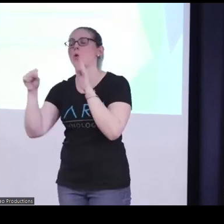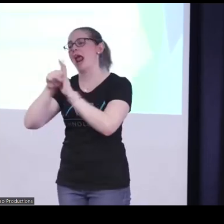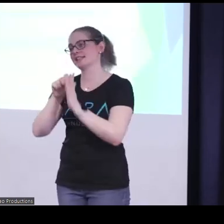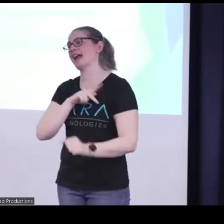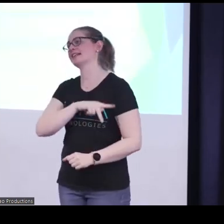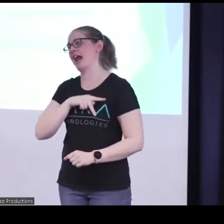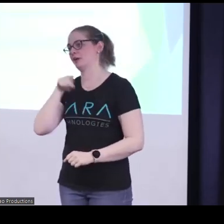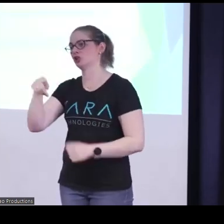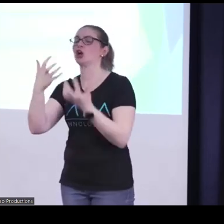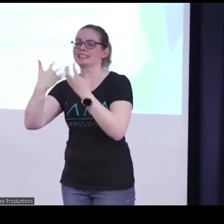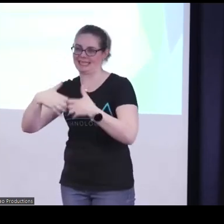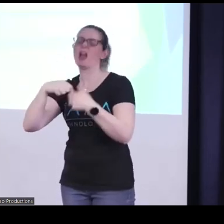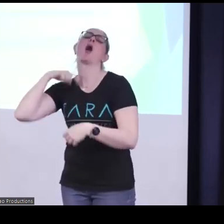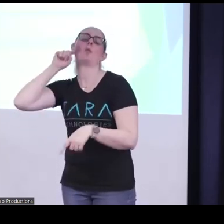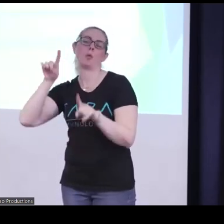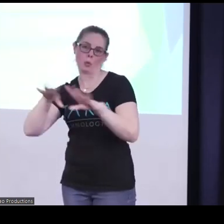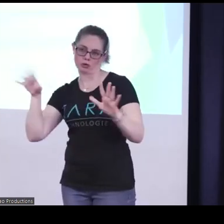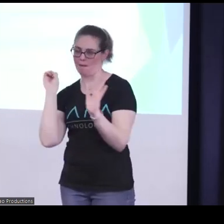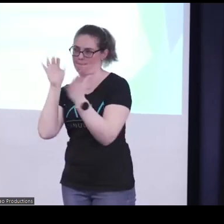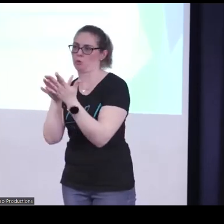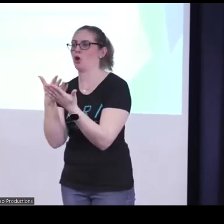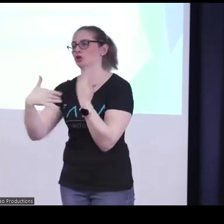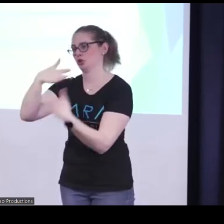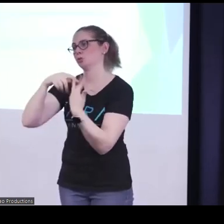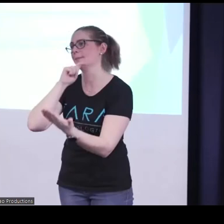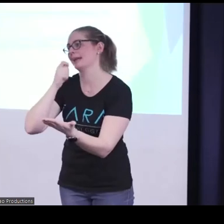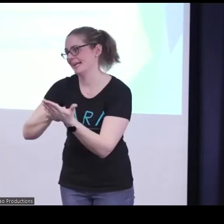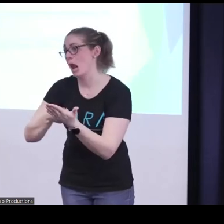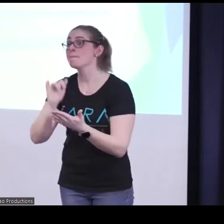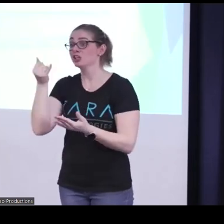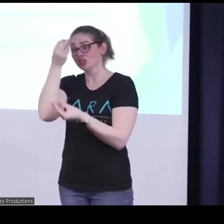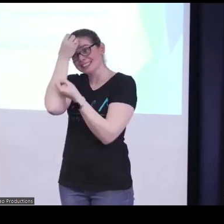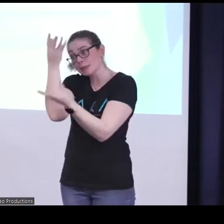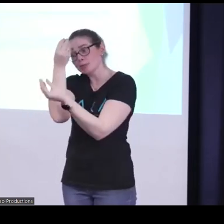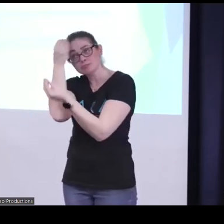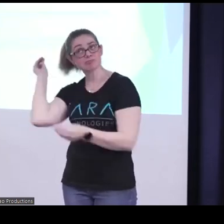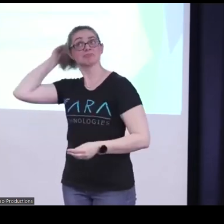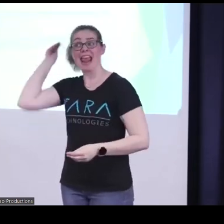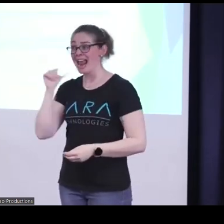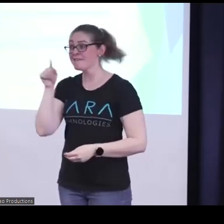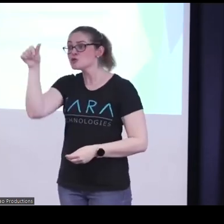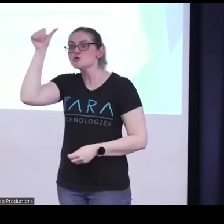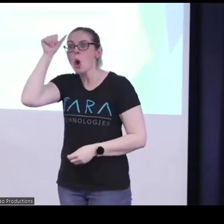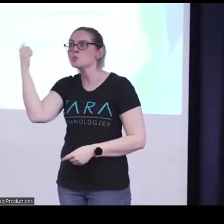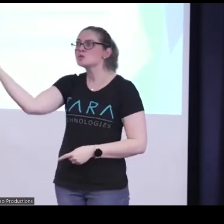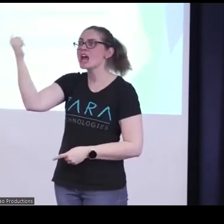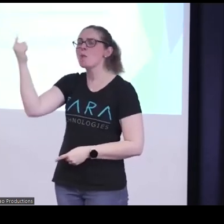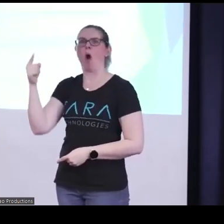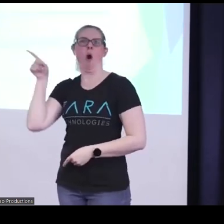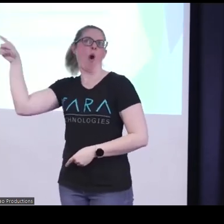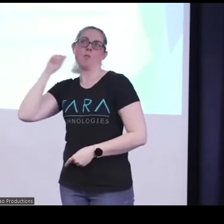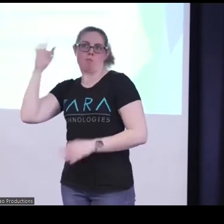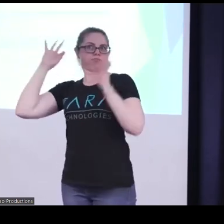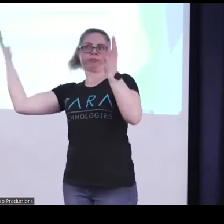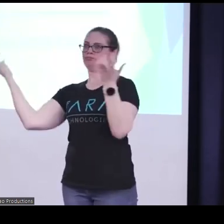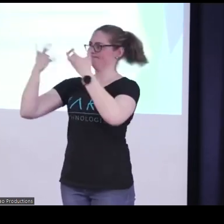address here as well, info@caratech. I'll also be putting that on social medias. But please keep in mind,